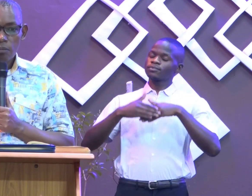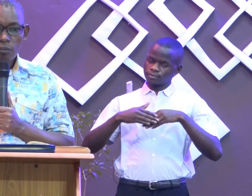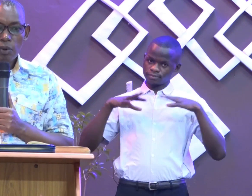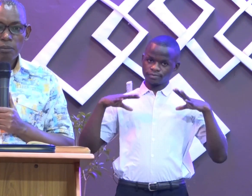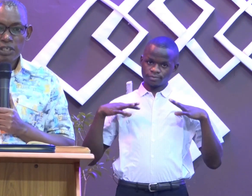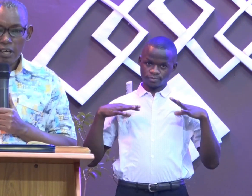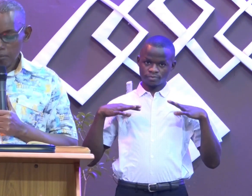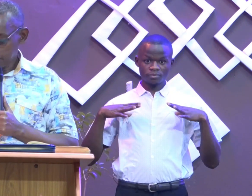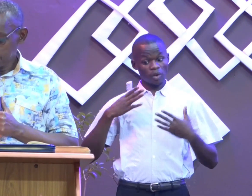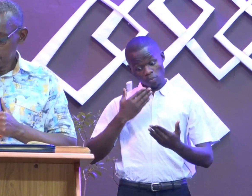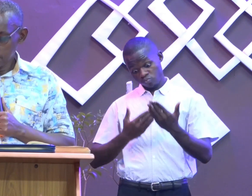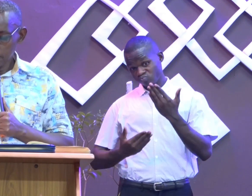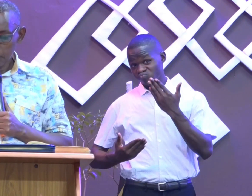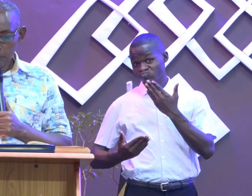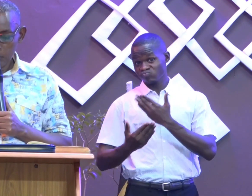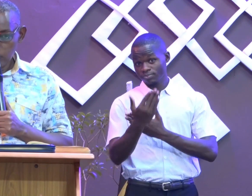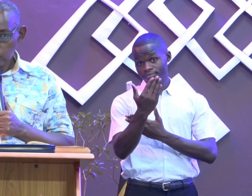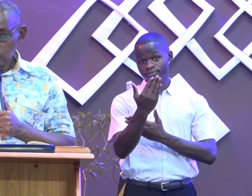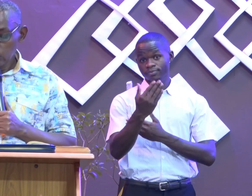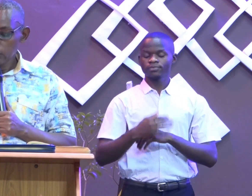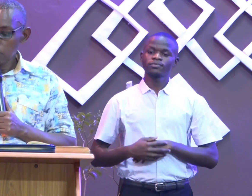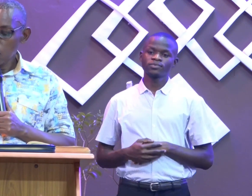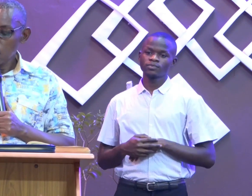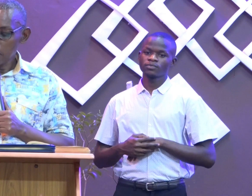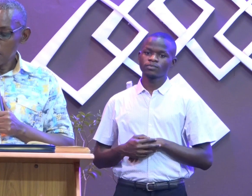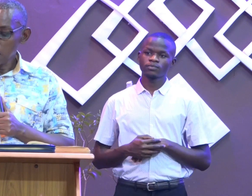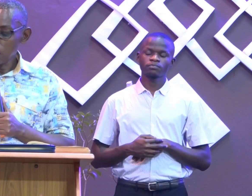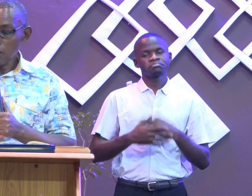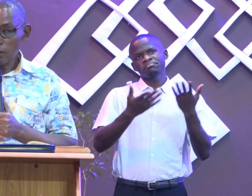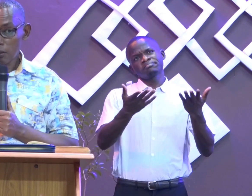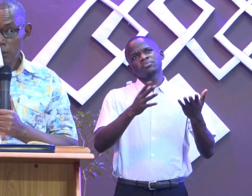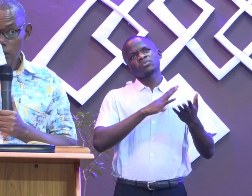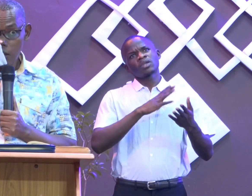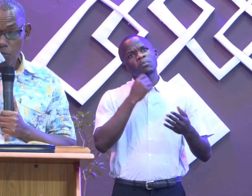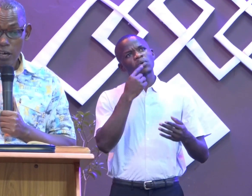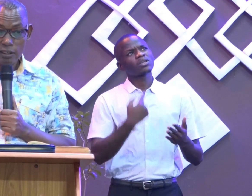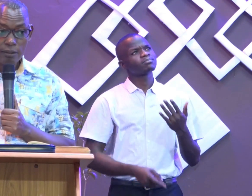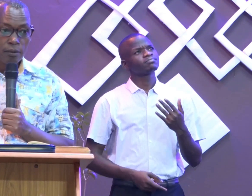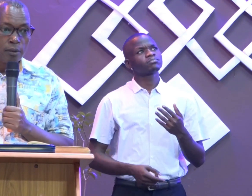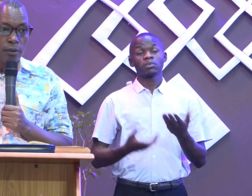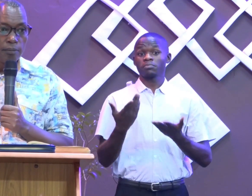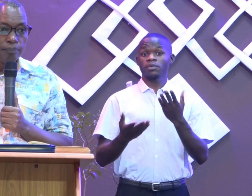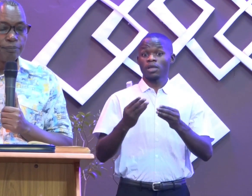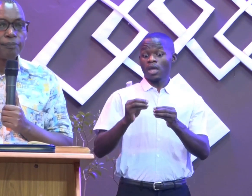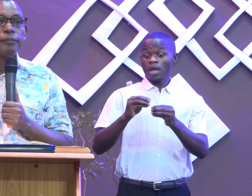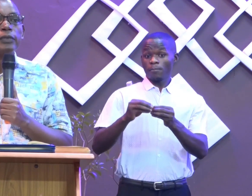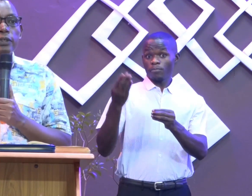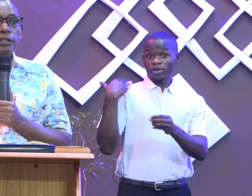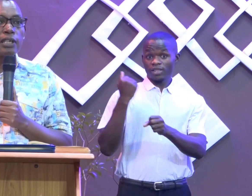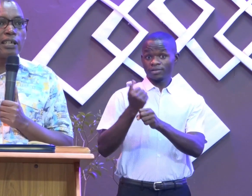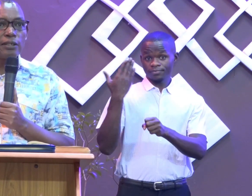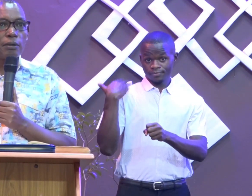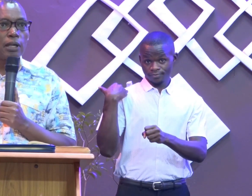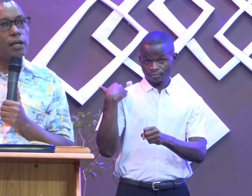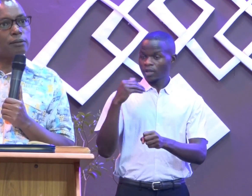night. Buba bukya. As it was coming to morning. Okay, bali baluganda, sister ne brother. They were brothers, a brother and a